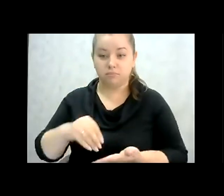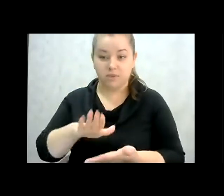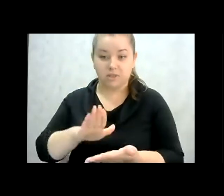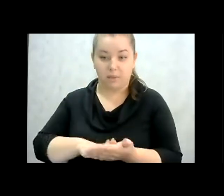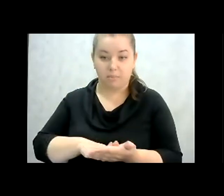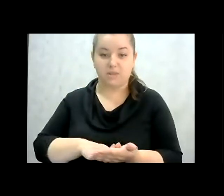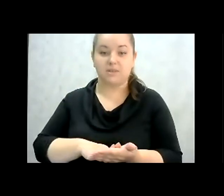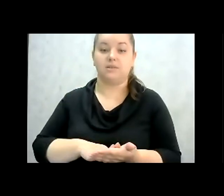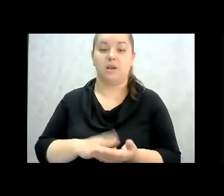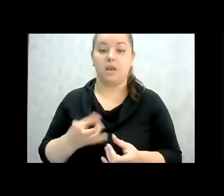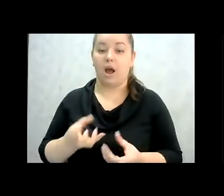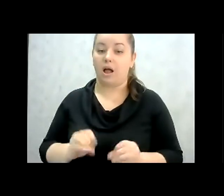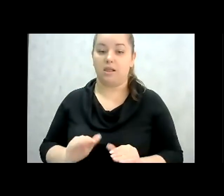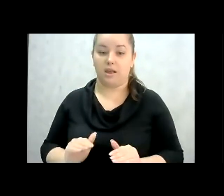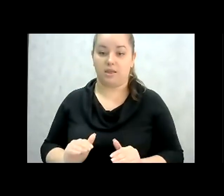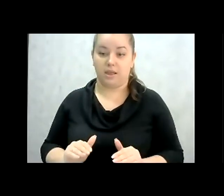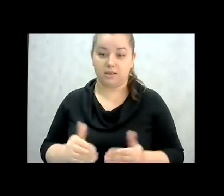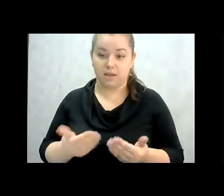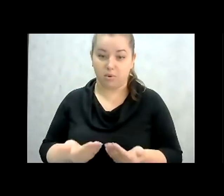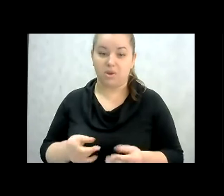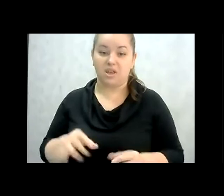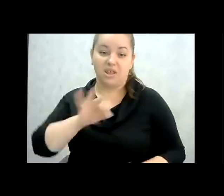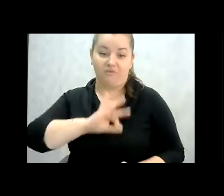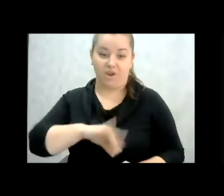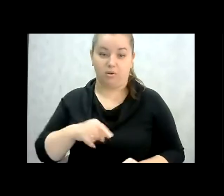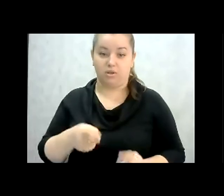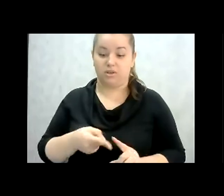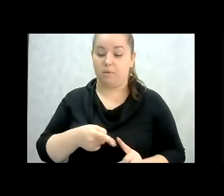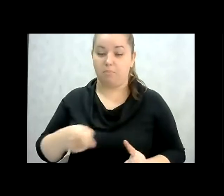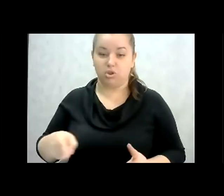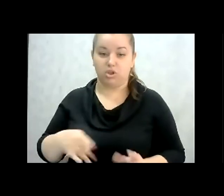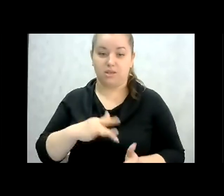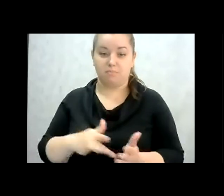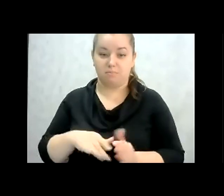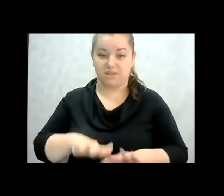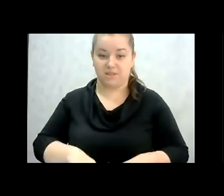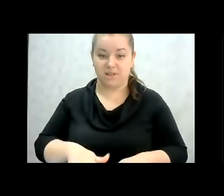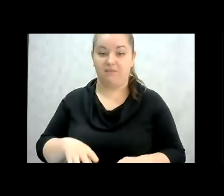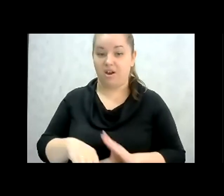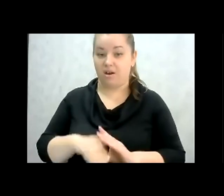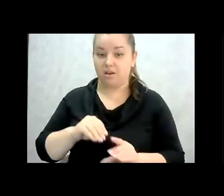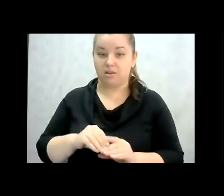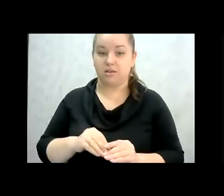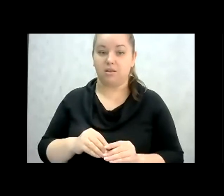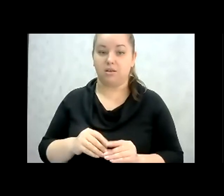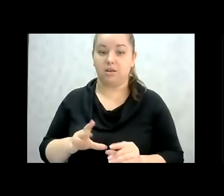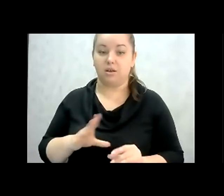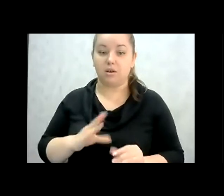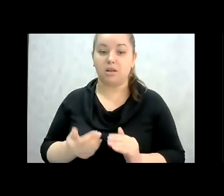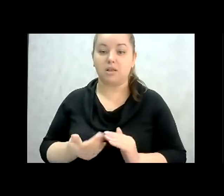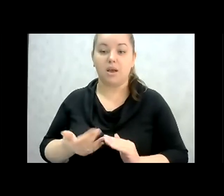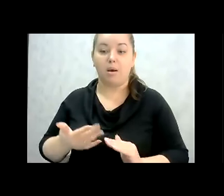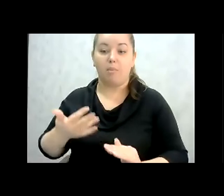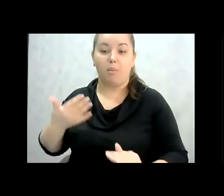would be that despite previously formulated recommendations, NMO observed that the issue of frequent replacements of